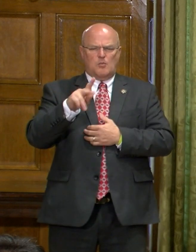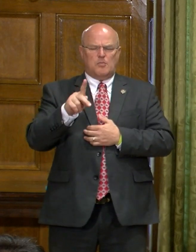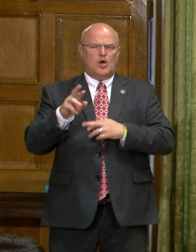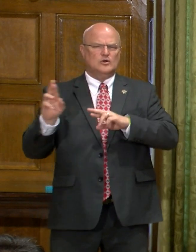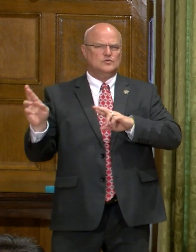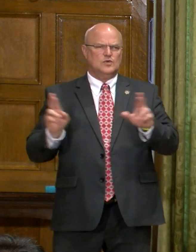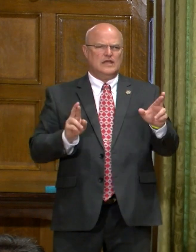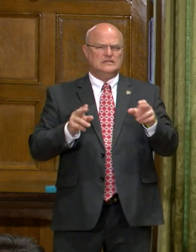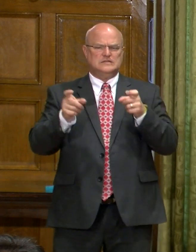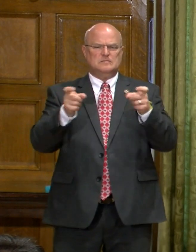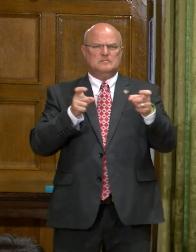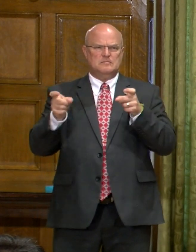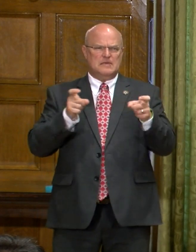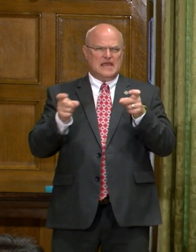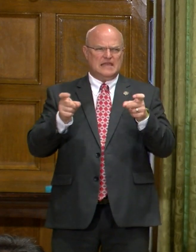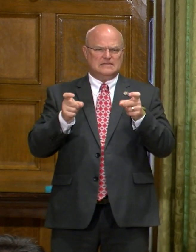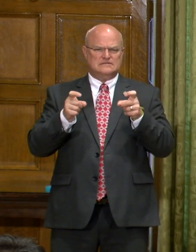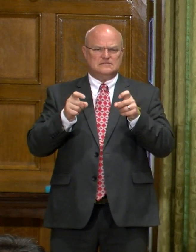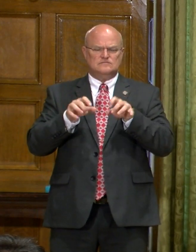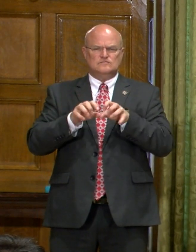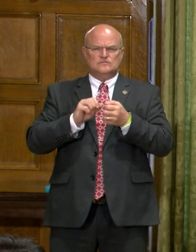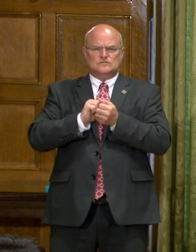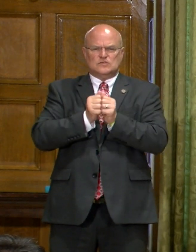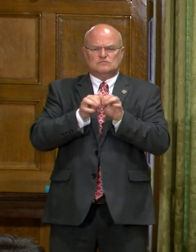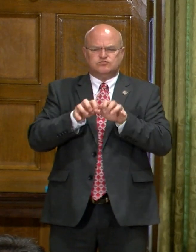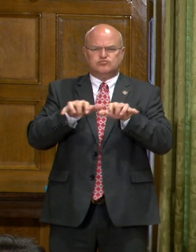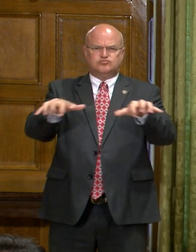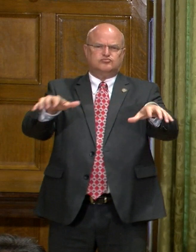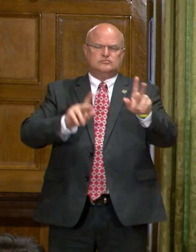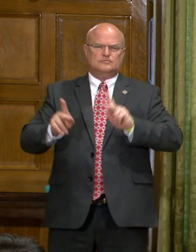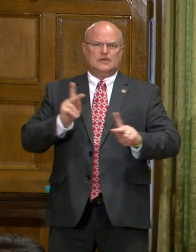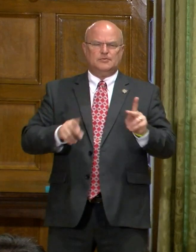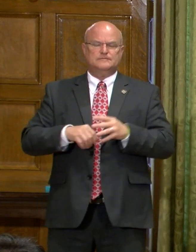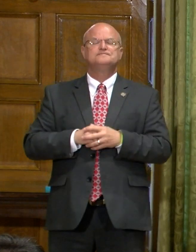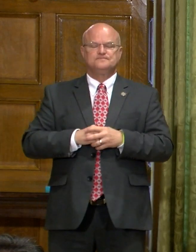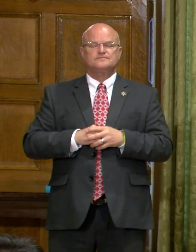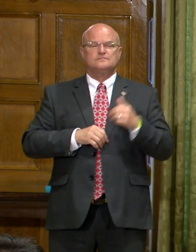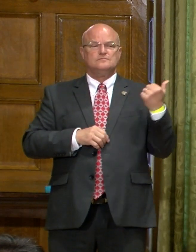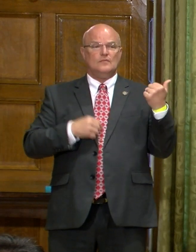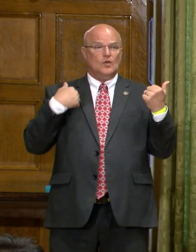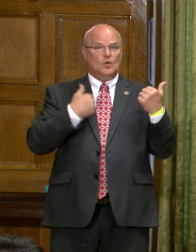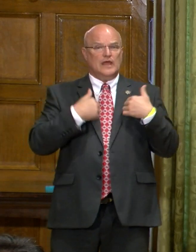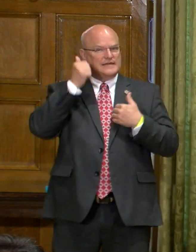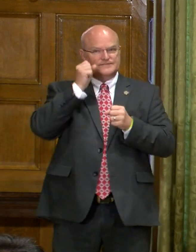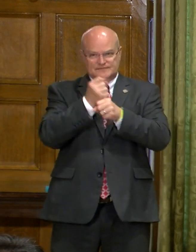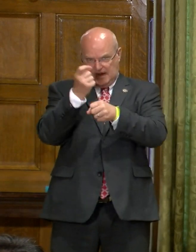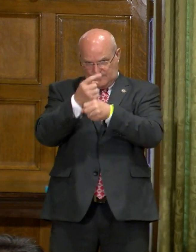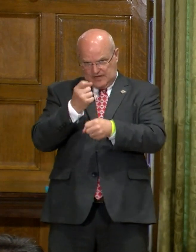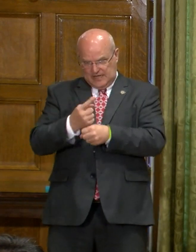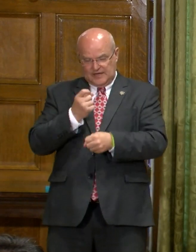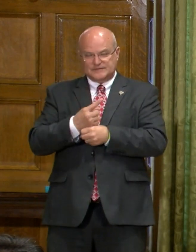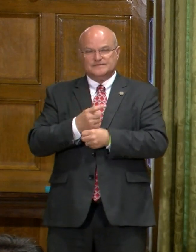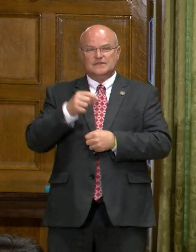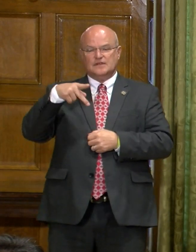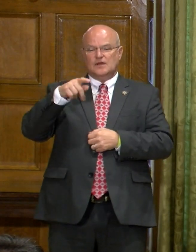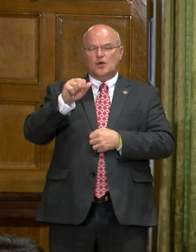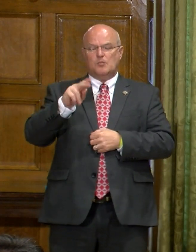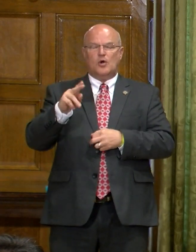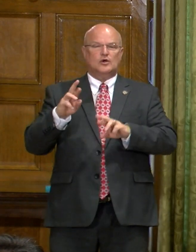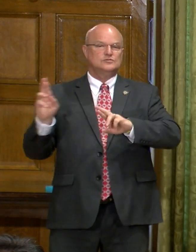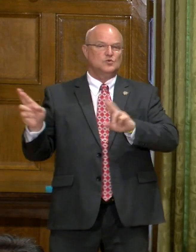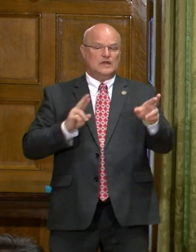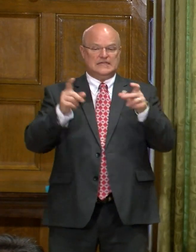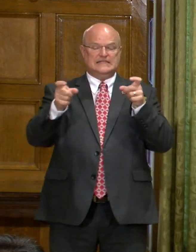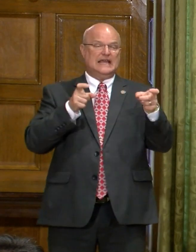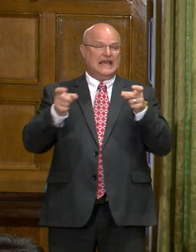to manage crowd sizes? Of course, first of all, we have this every year, so the parks are equipped